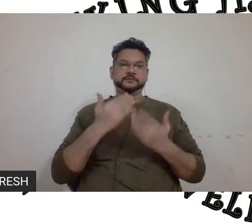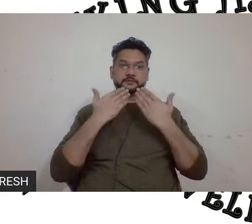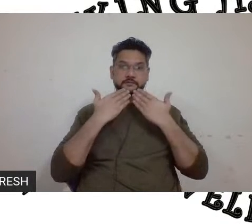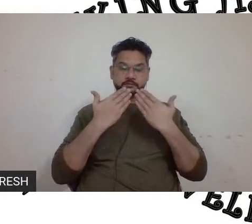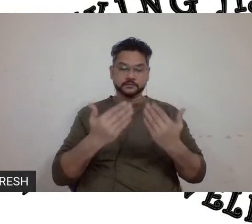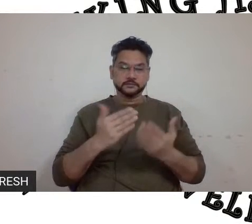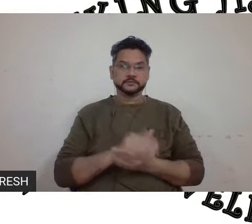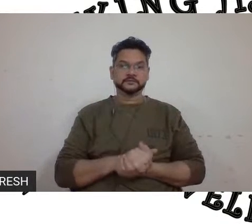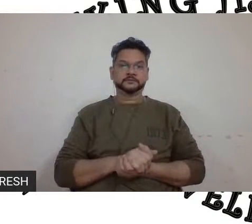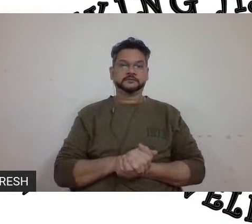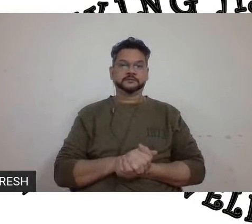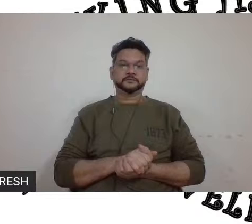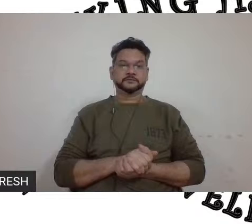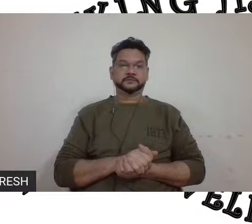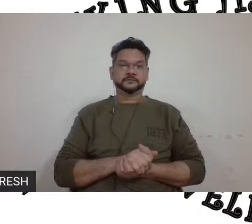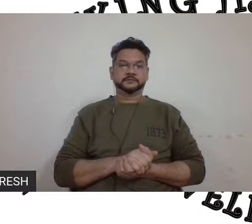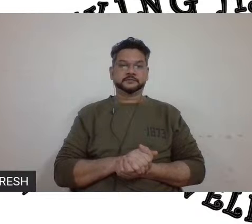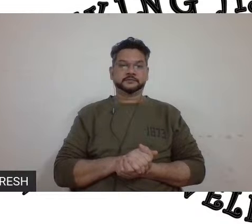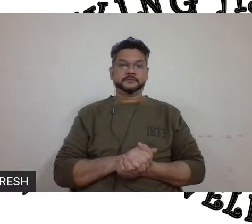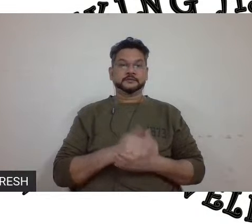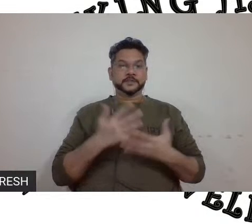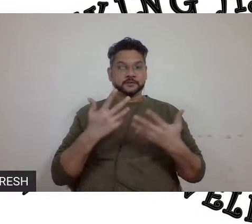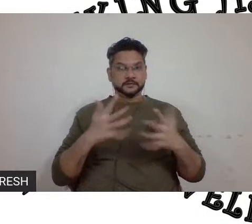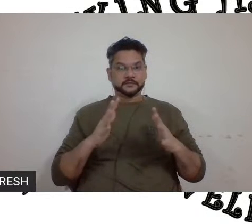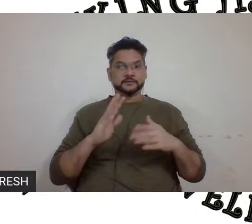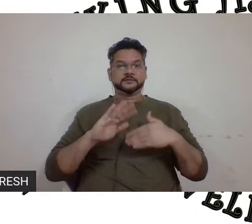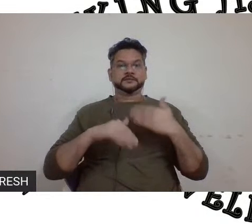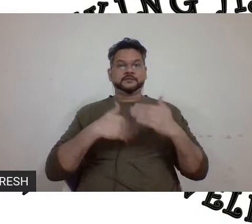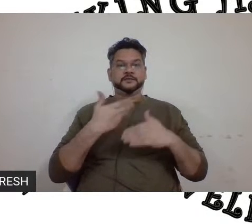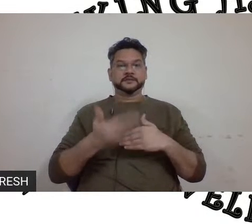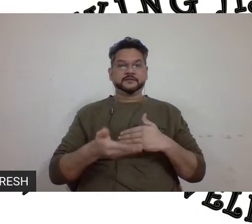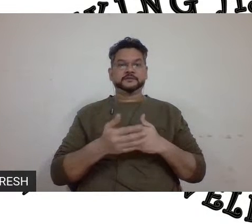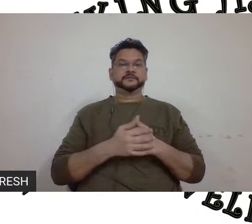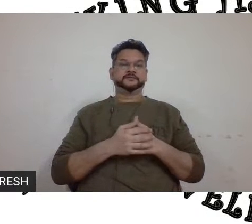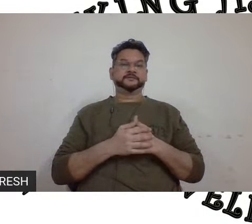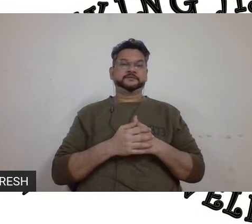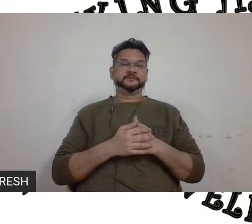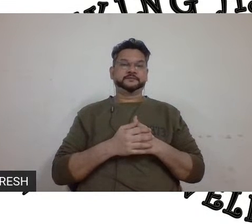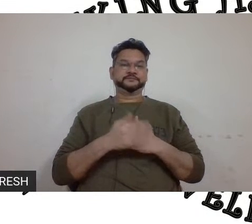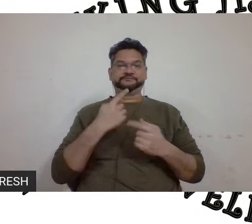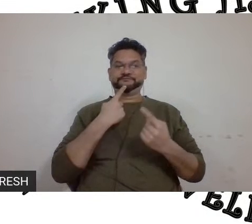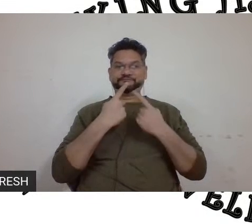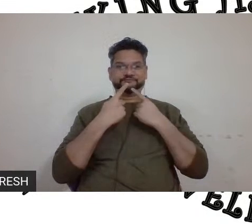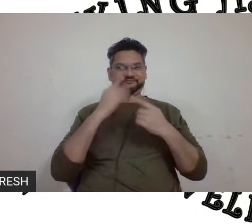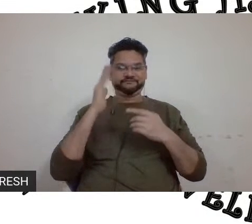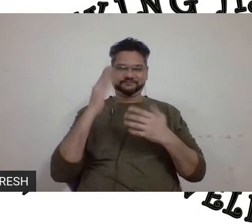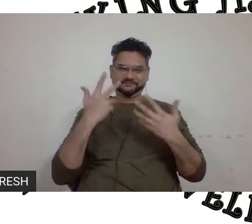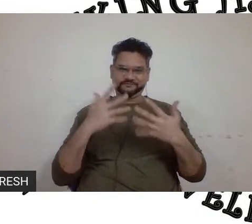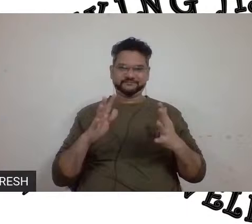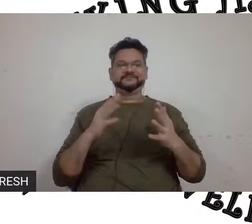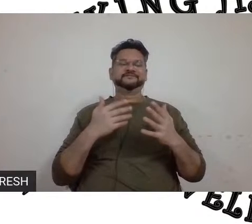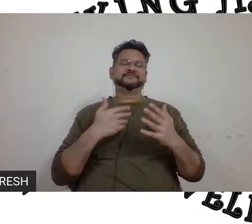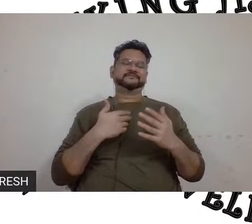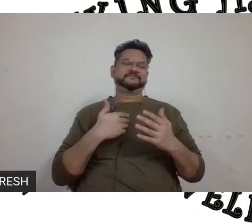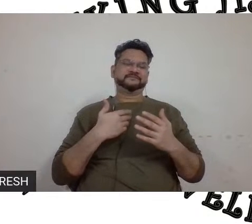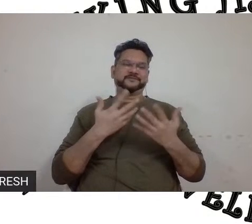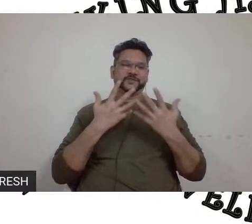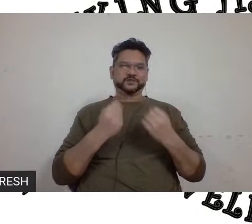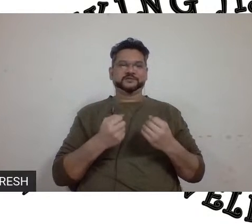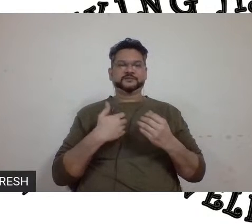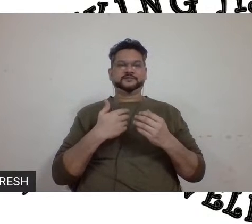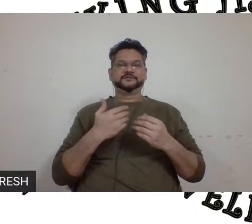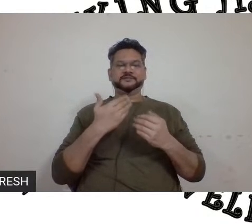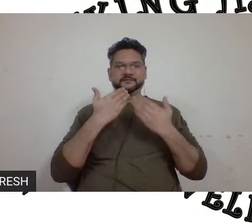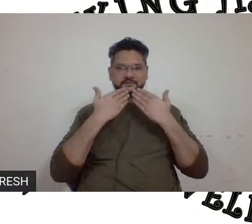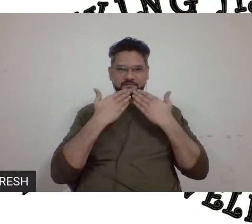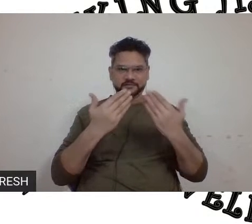And after having these words, I want to conclude and thanks